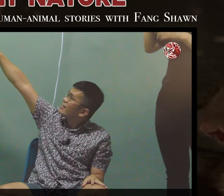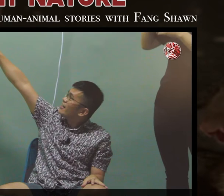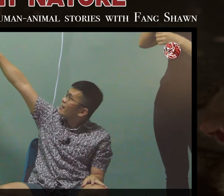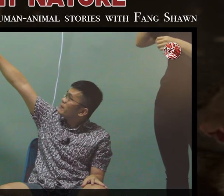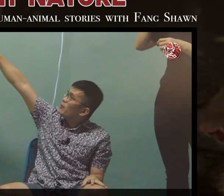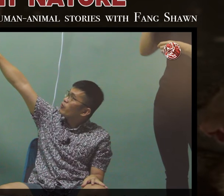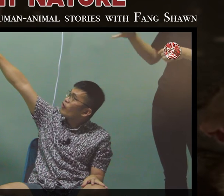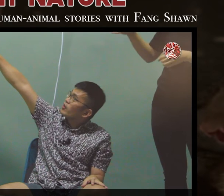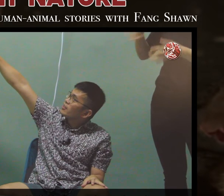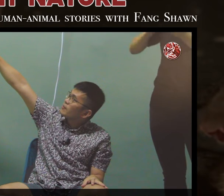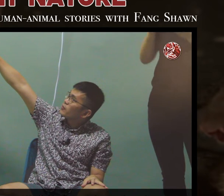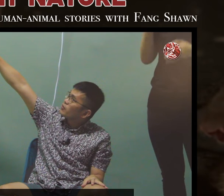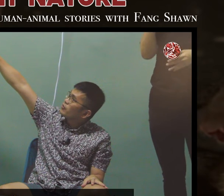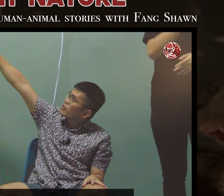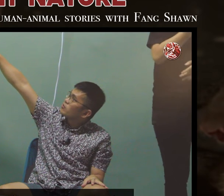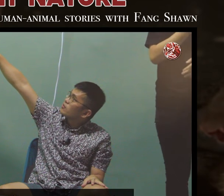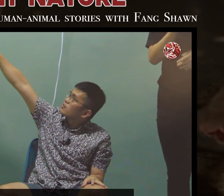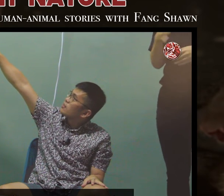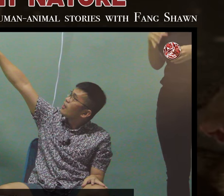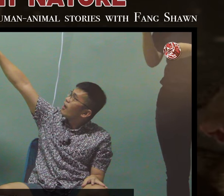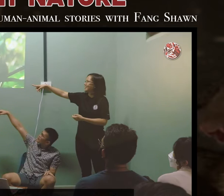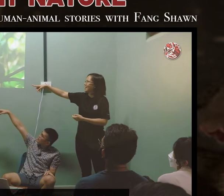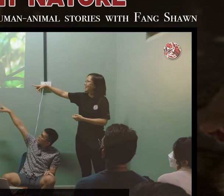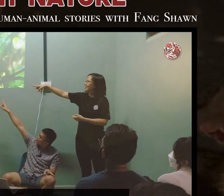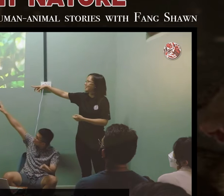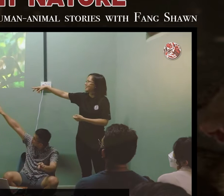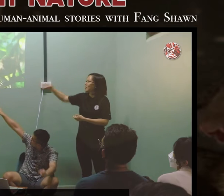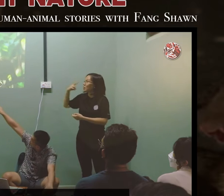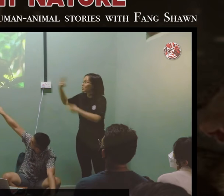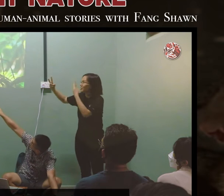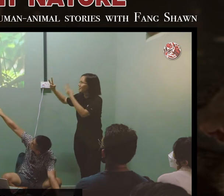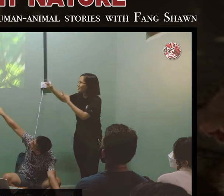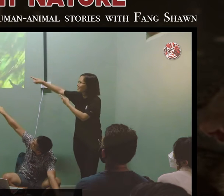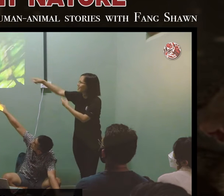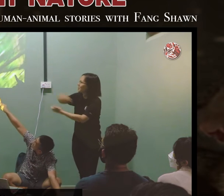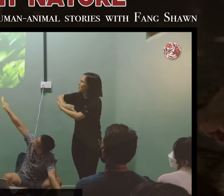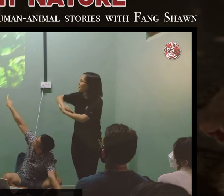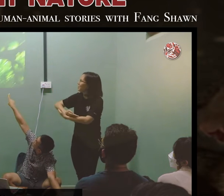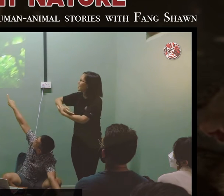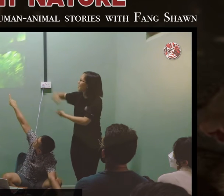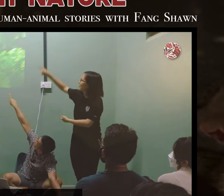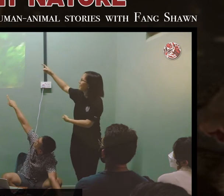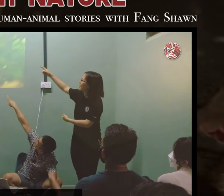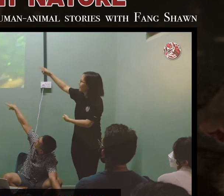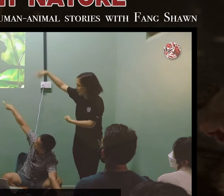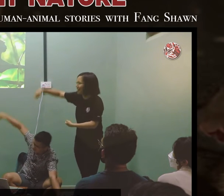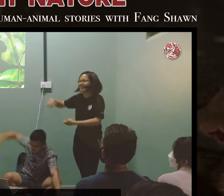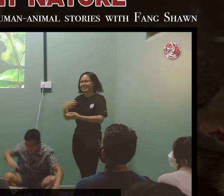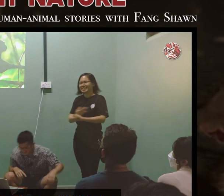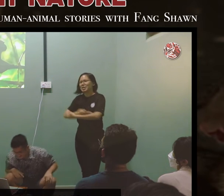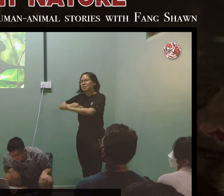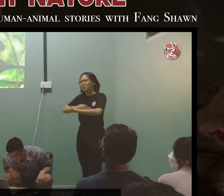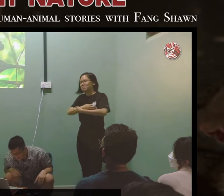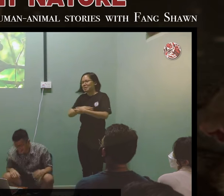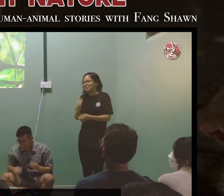see. The baby will fall down later, by the way. I don't know if you guys noticed. Yeah, look at where the baby is, he'll drop down. Really, really, oh, he dropped,